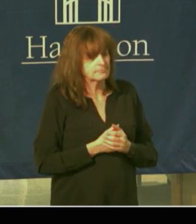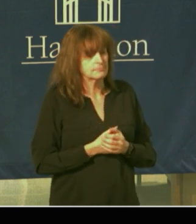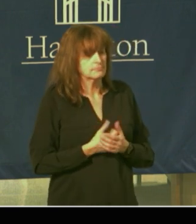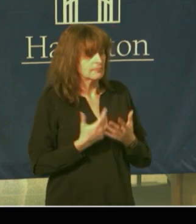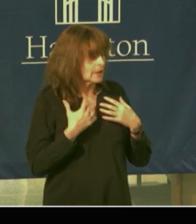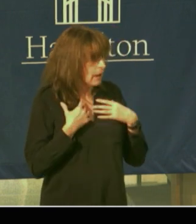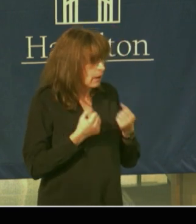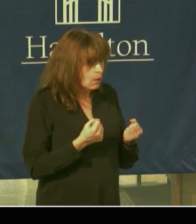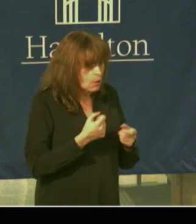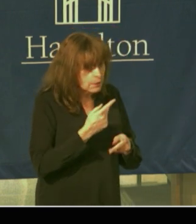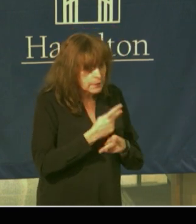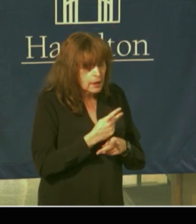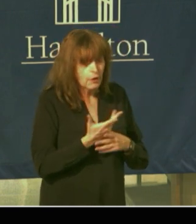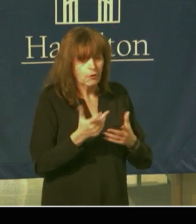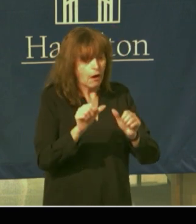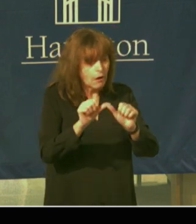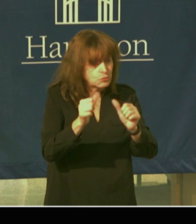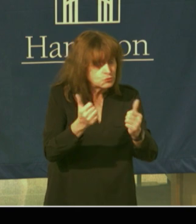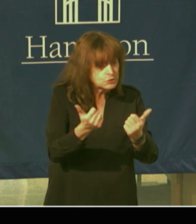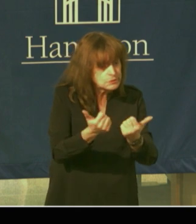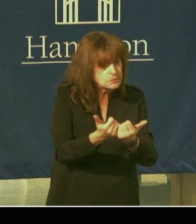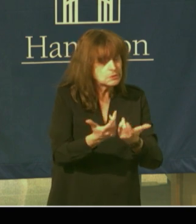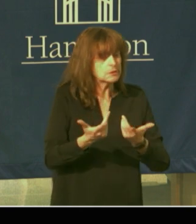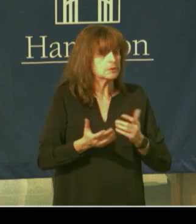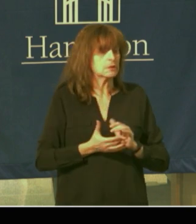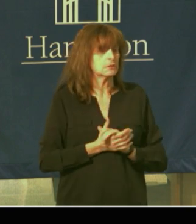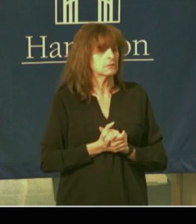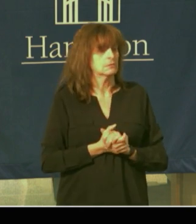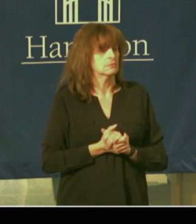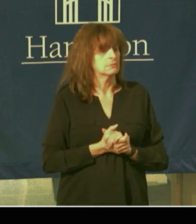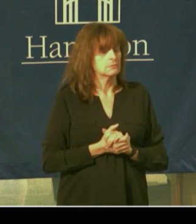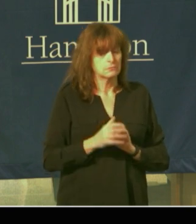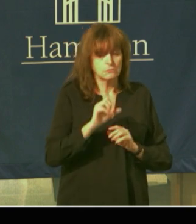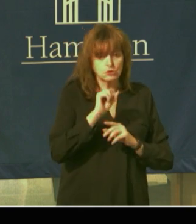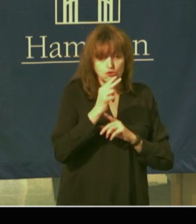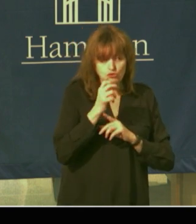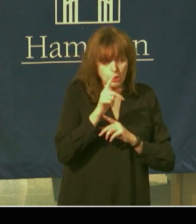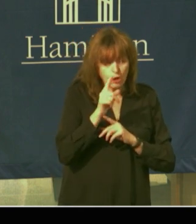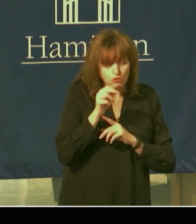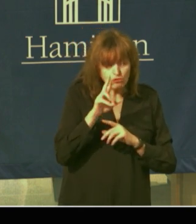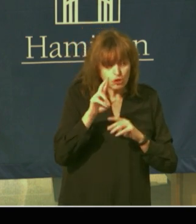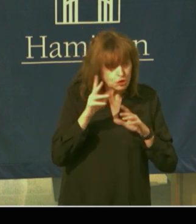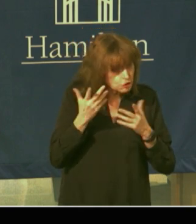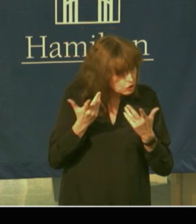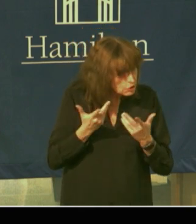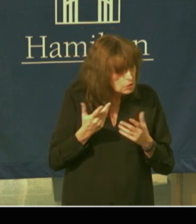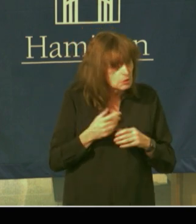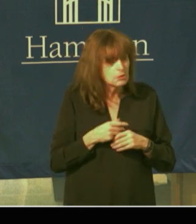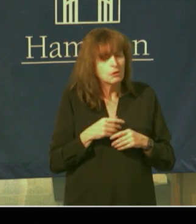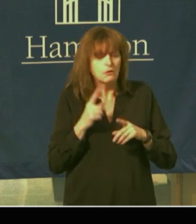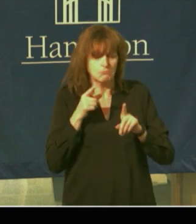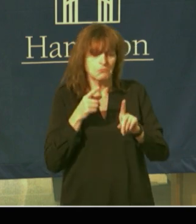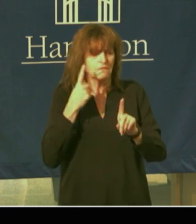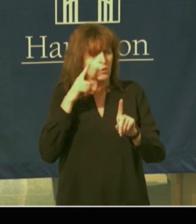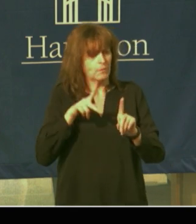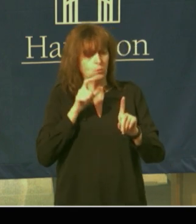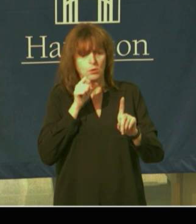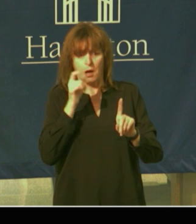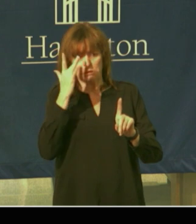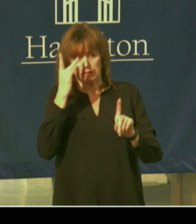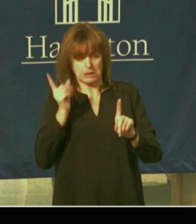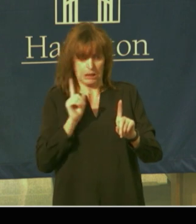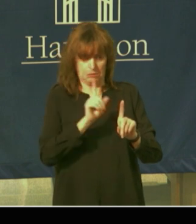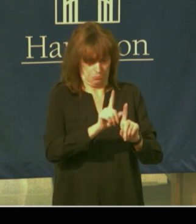plan of action that will allow our shelters to continue to operate for those who are not sick. And should we have somebody that becomes sick who's